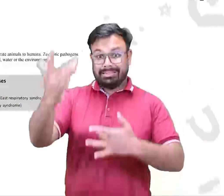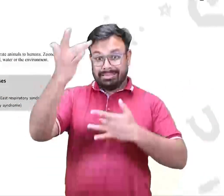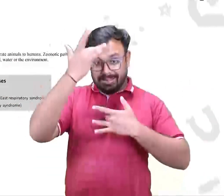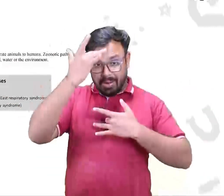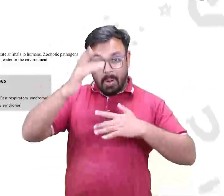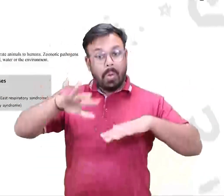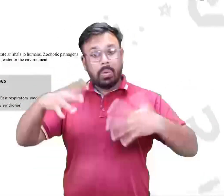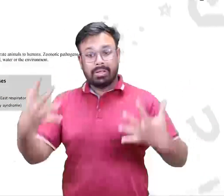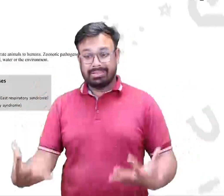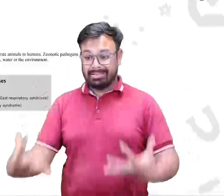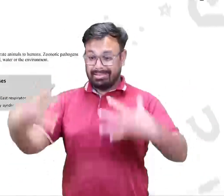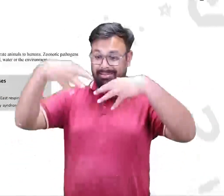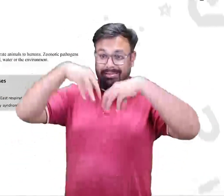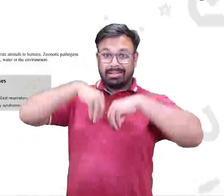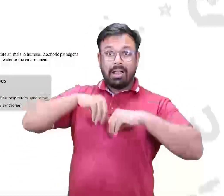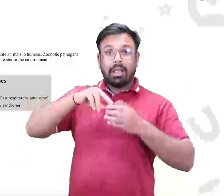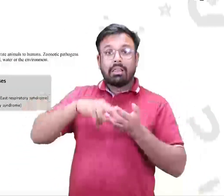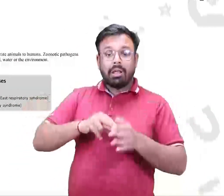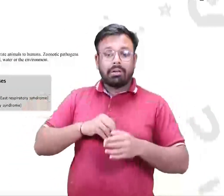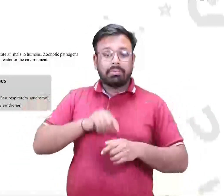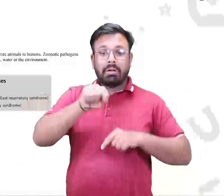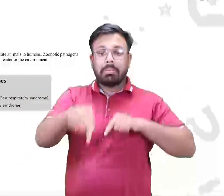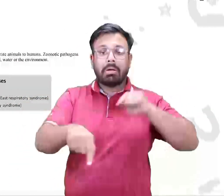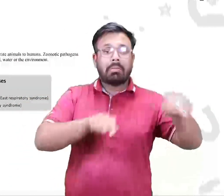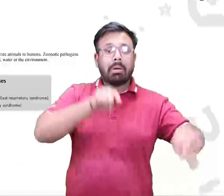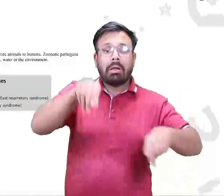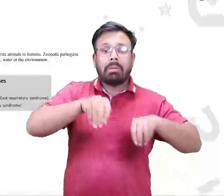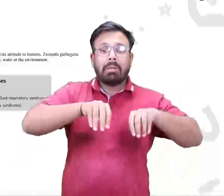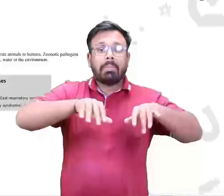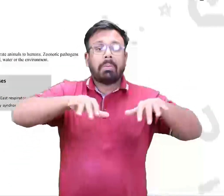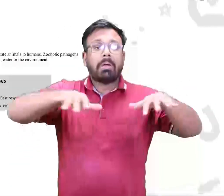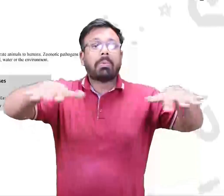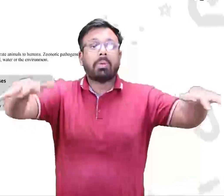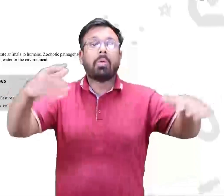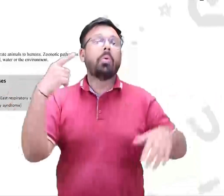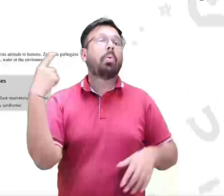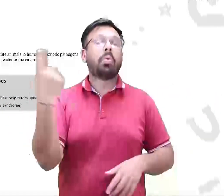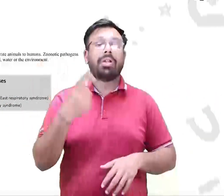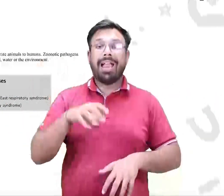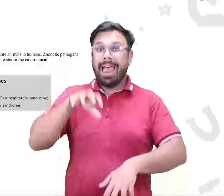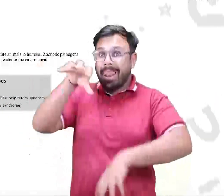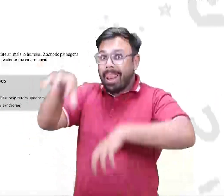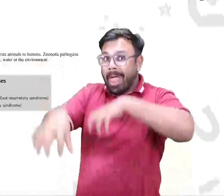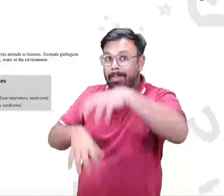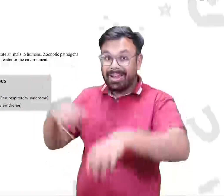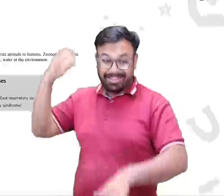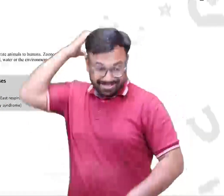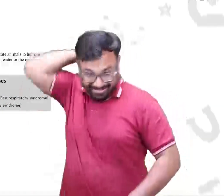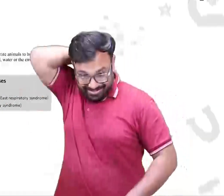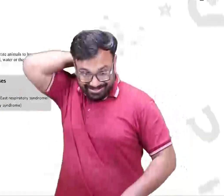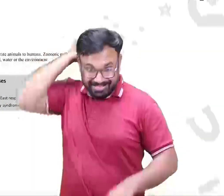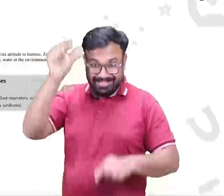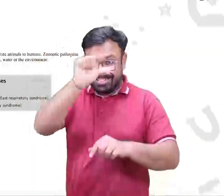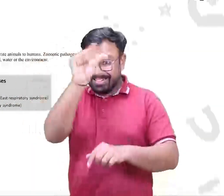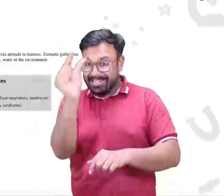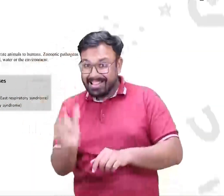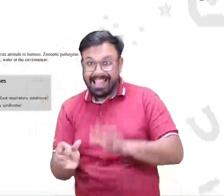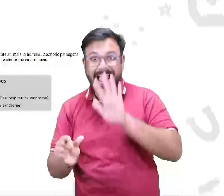Any disease or infection that is natural transmissible from vertebrate